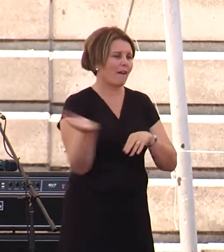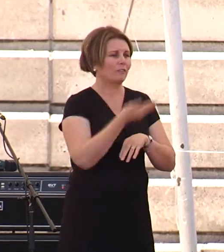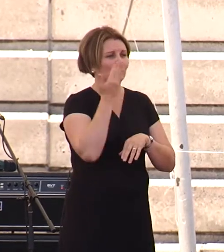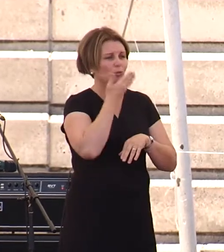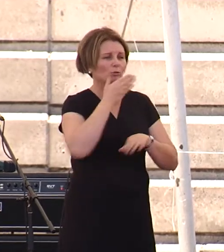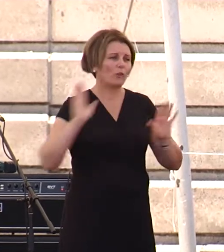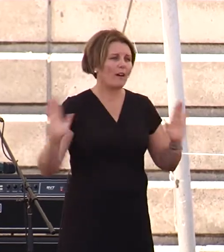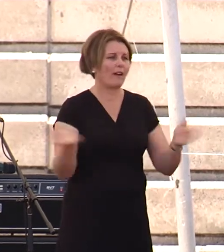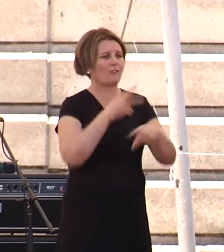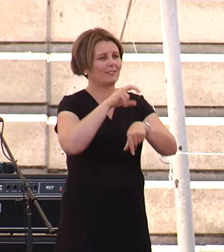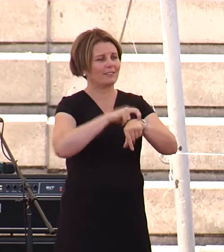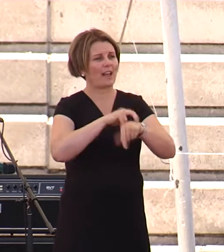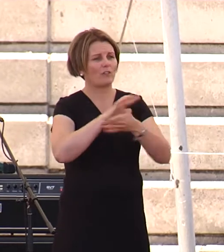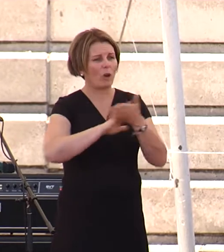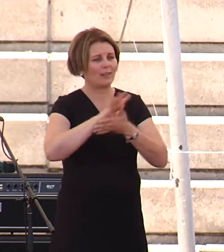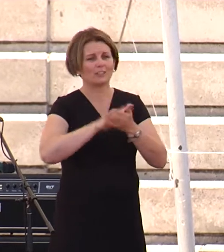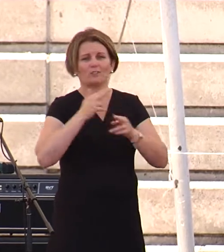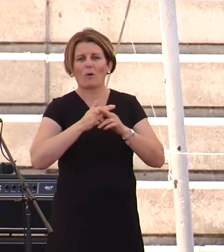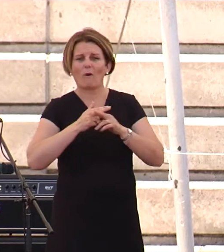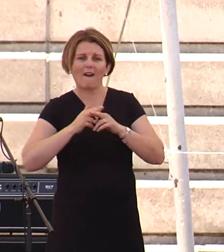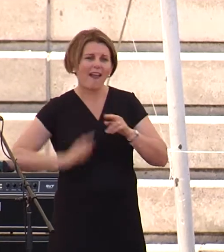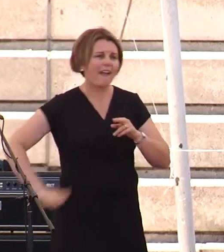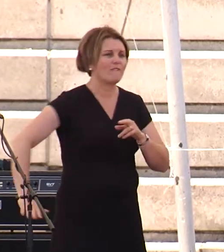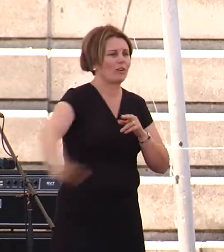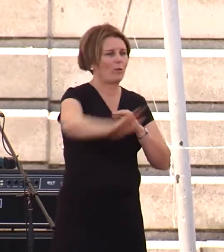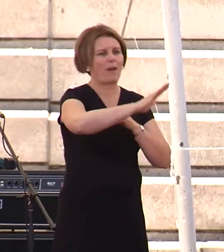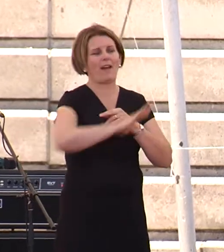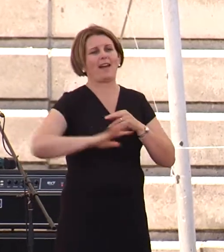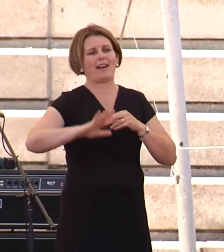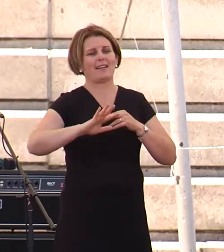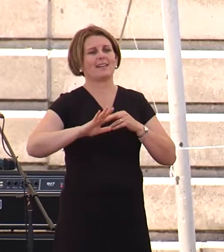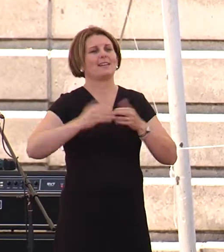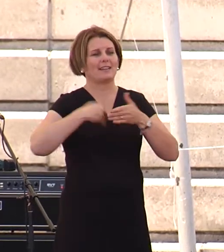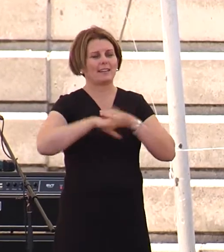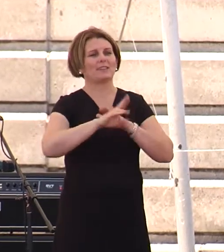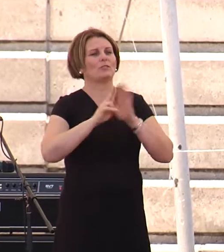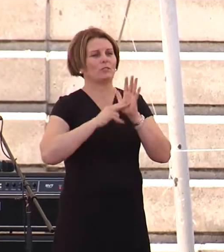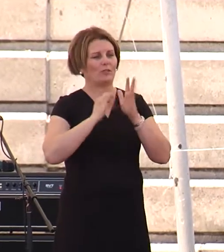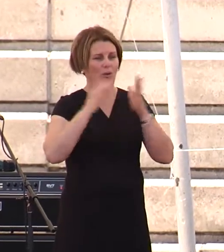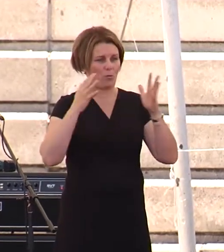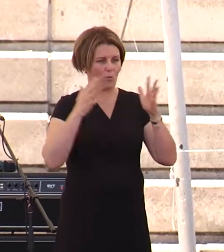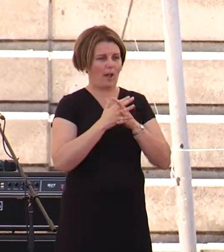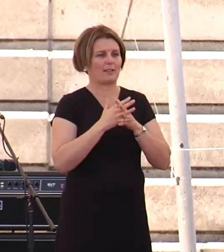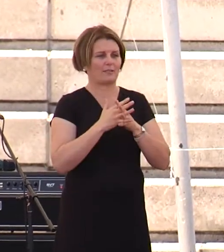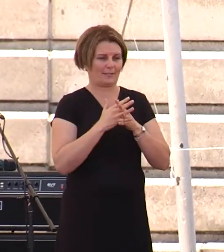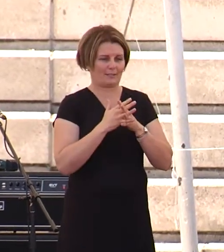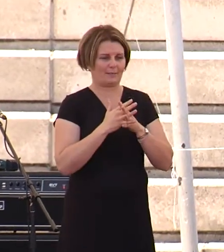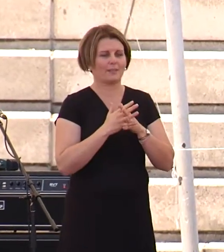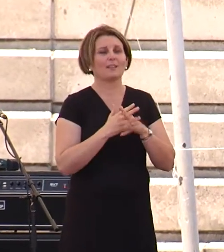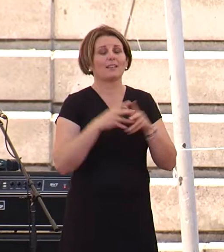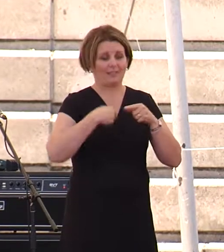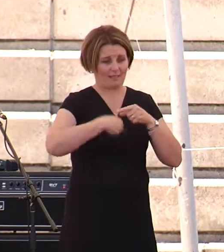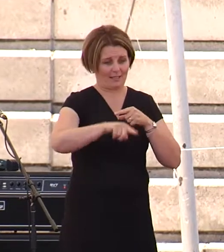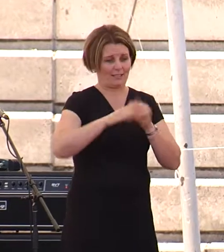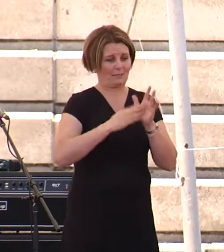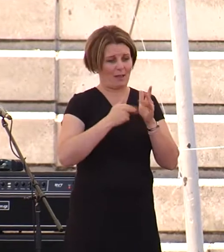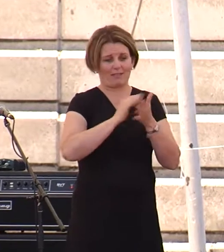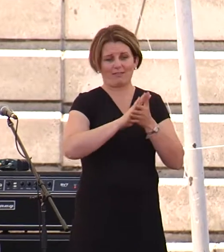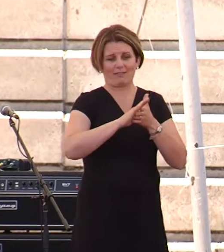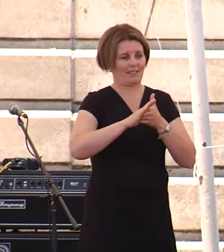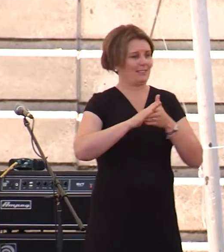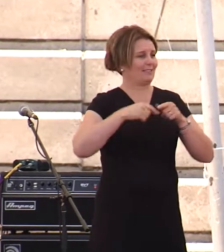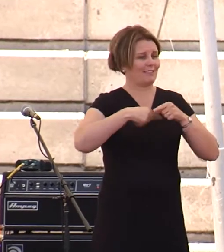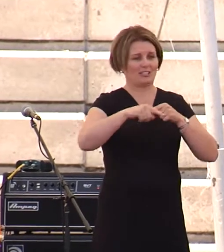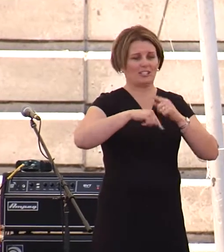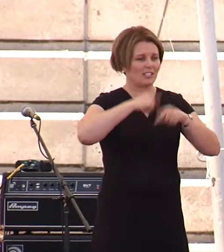TAFE college, in every suburb, in every town, in every regional city, in every electorate, this month,